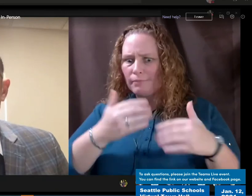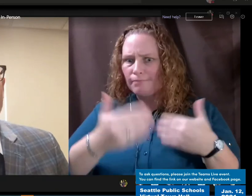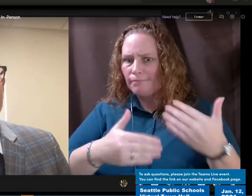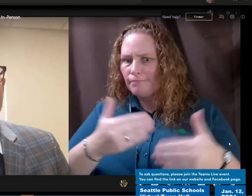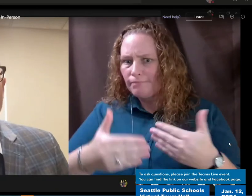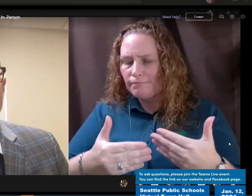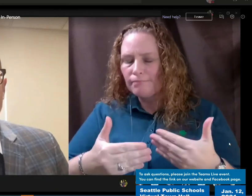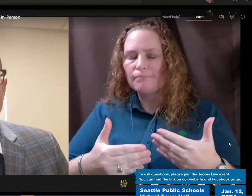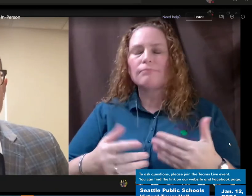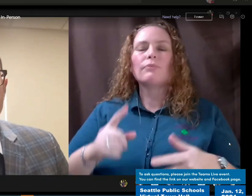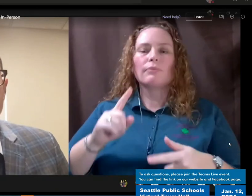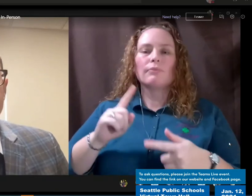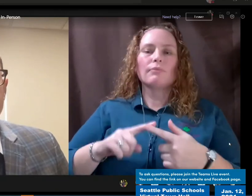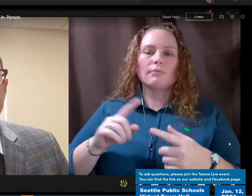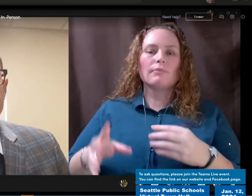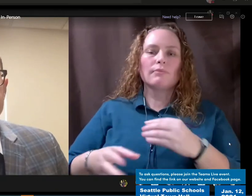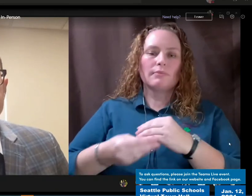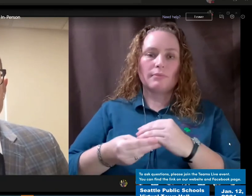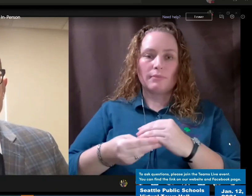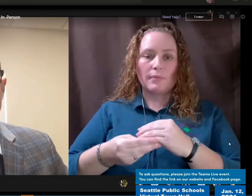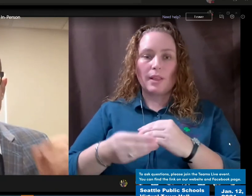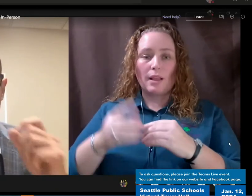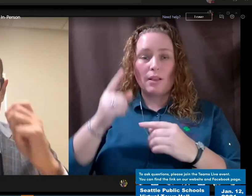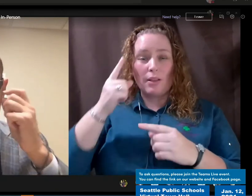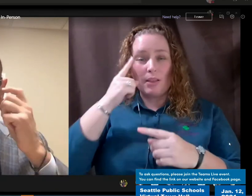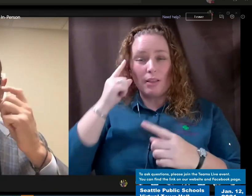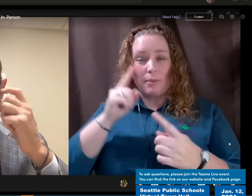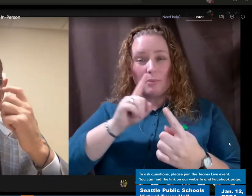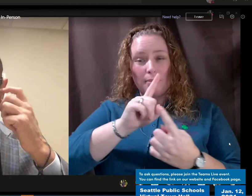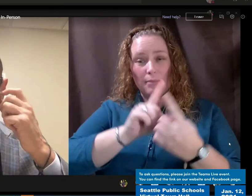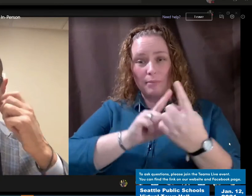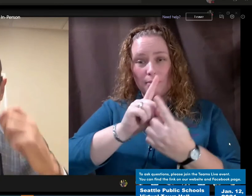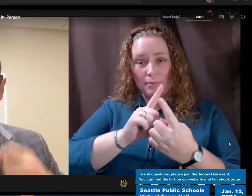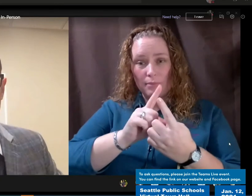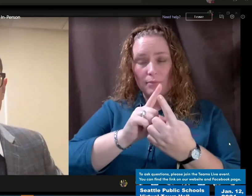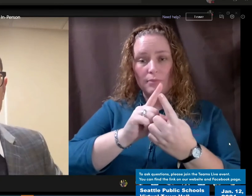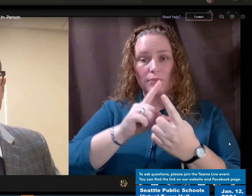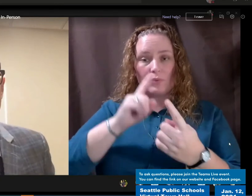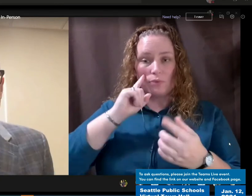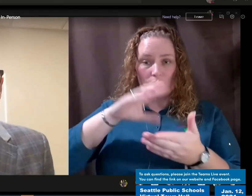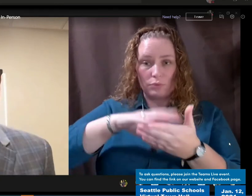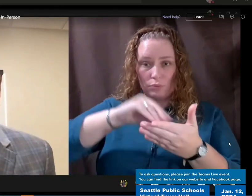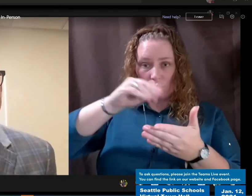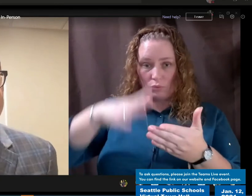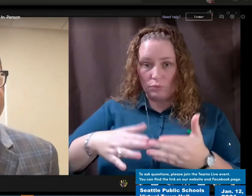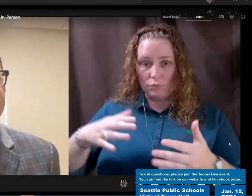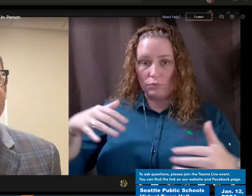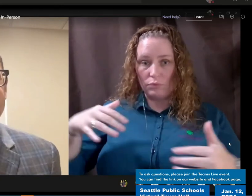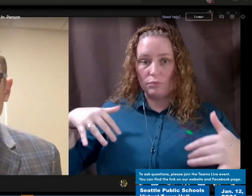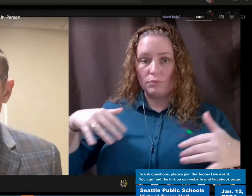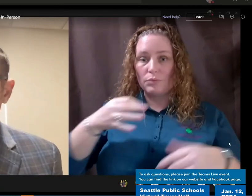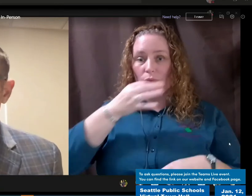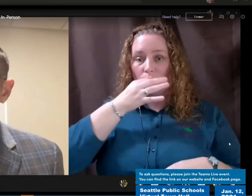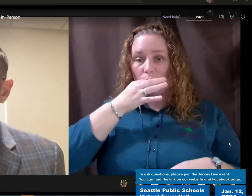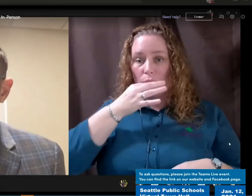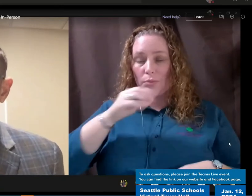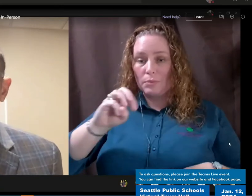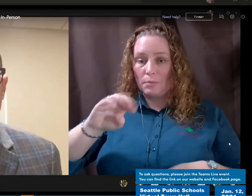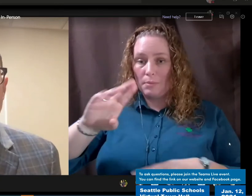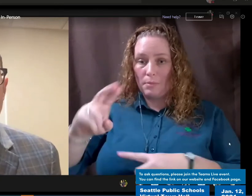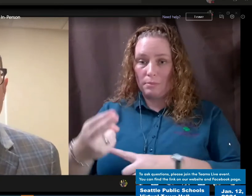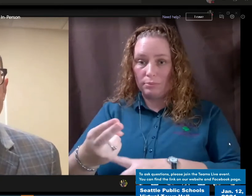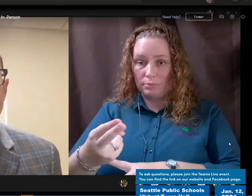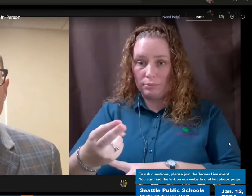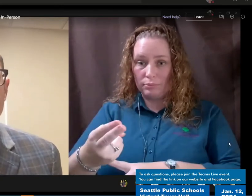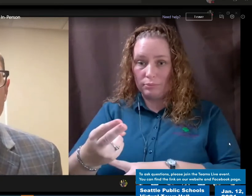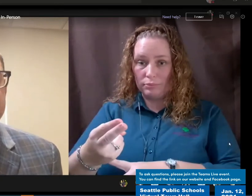That when, if we were to think about the in-person services for our students coming up here in March, we would make sure that we